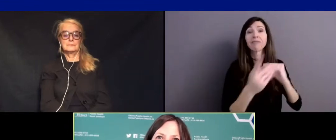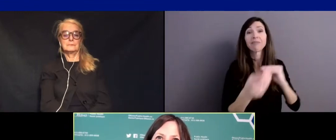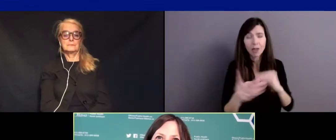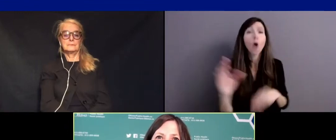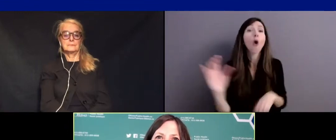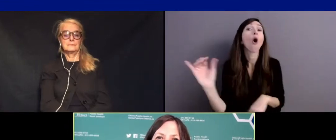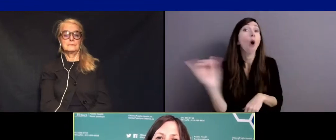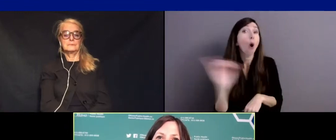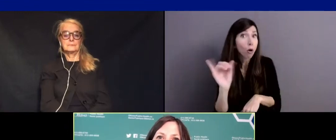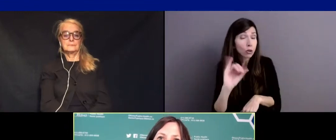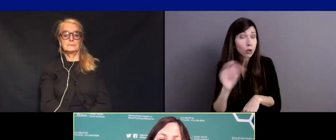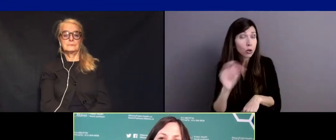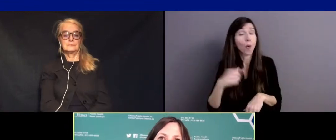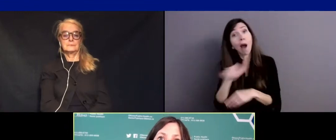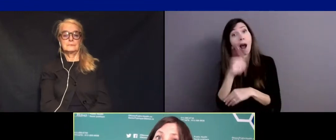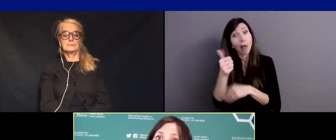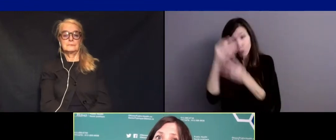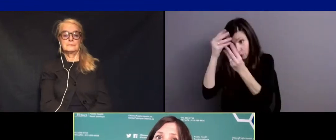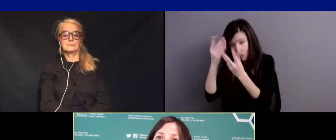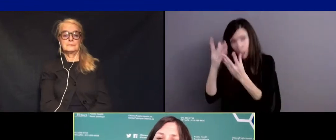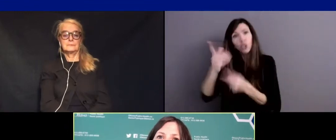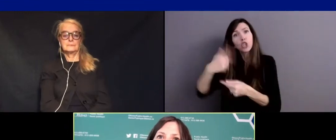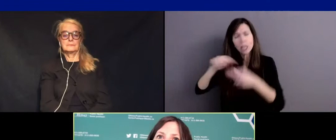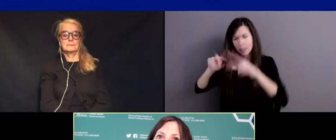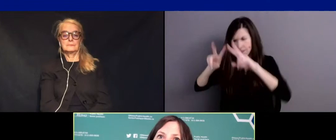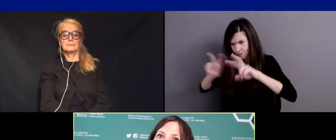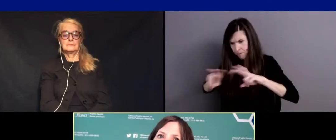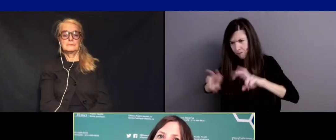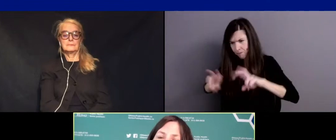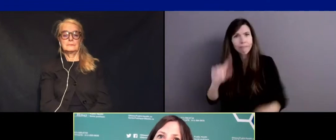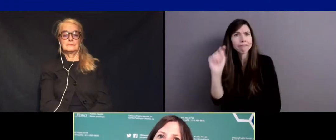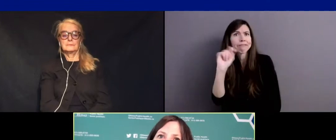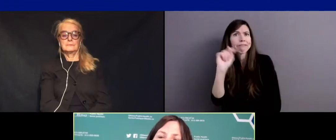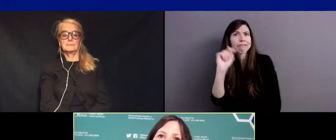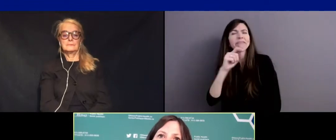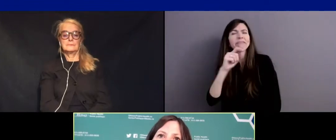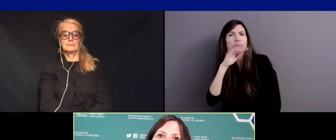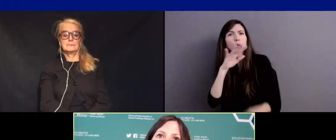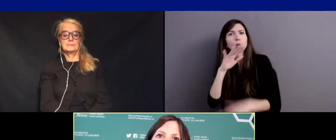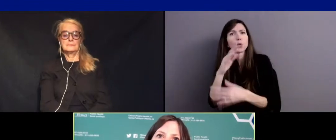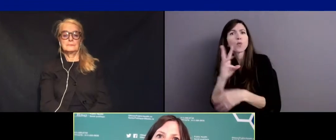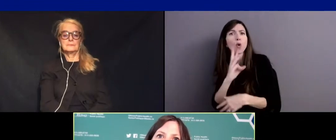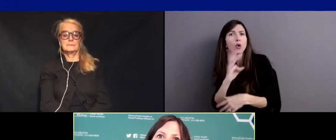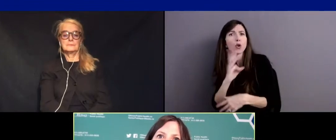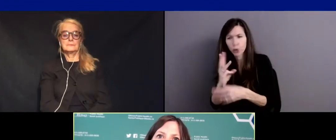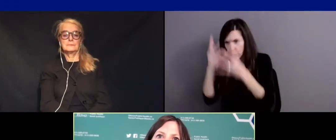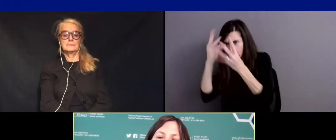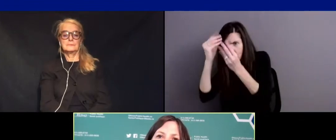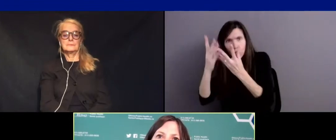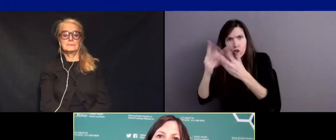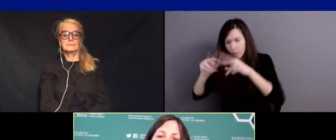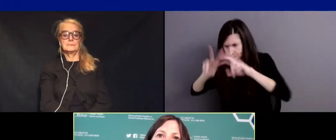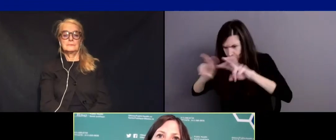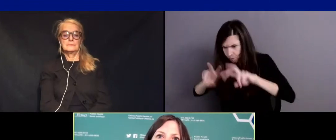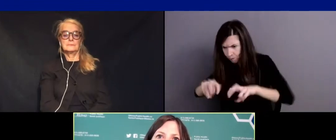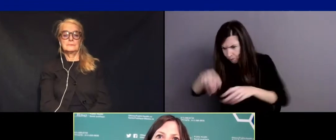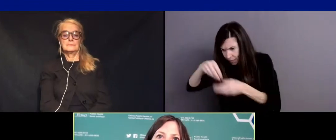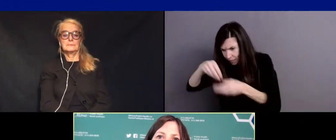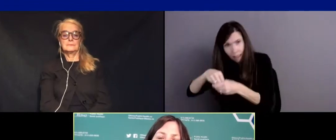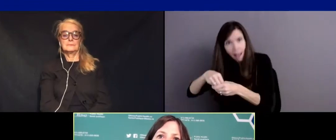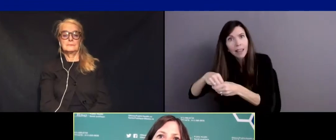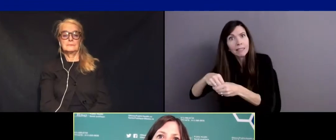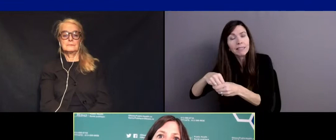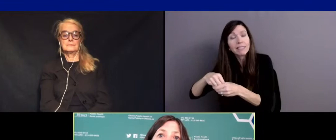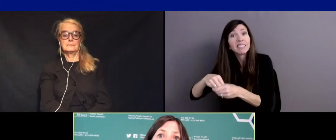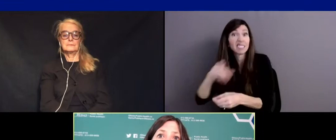it wastewater data. That is also showing us that steep incline that we had in the beginning of